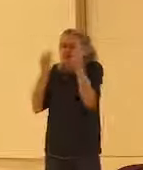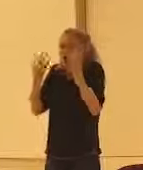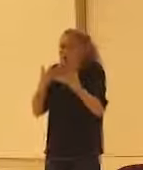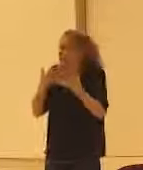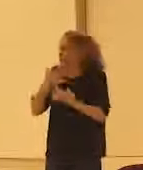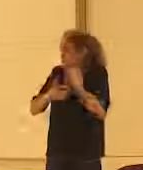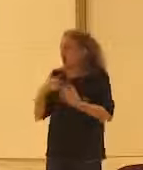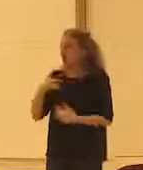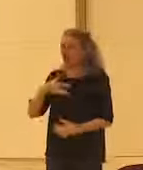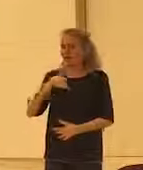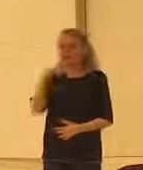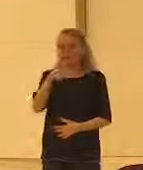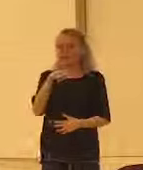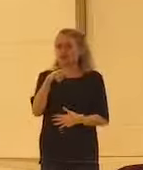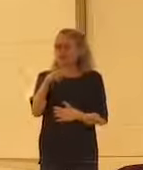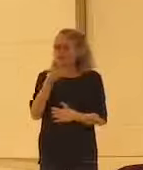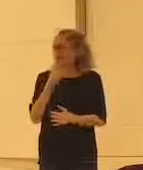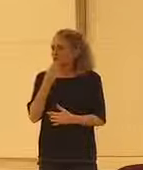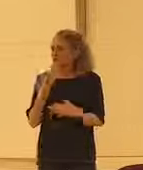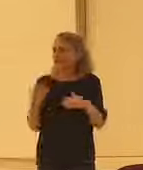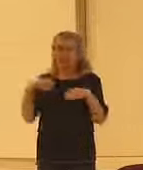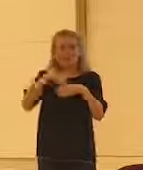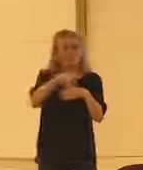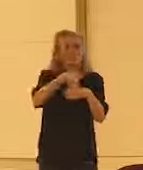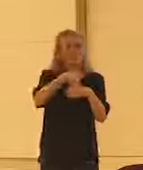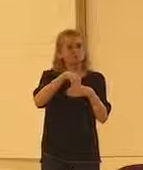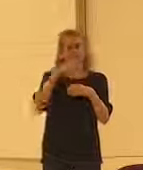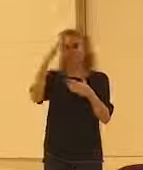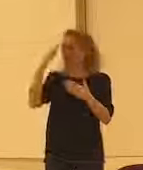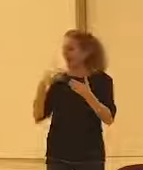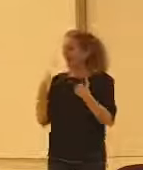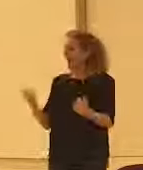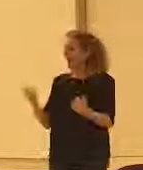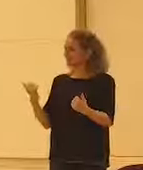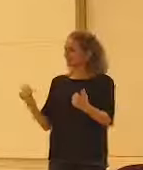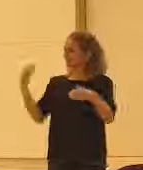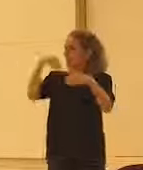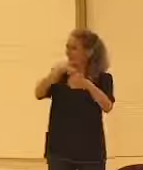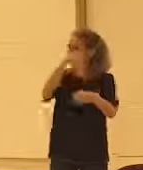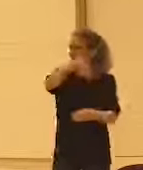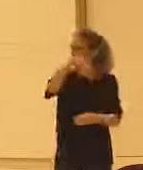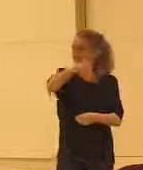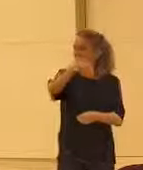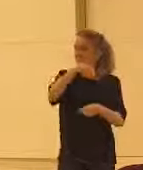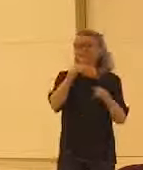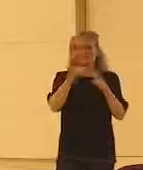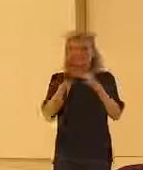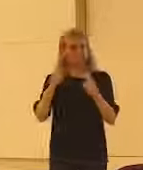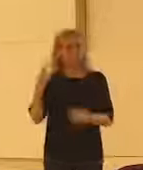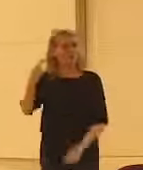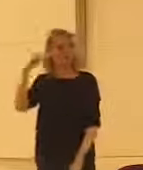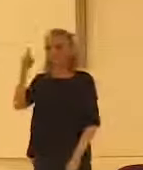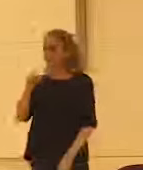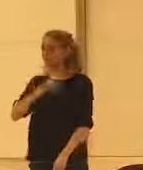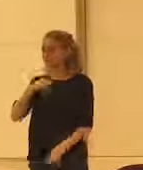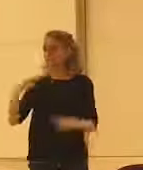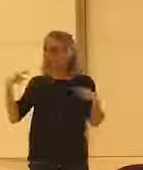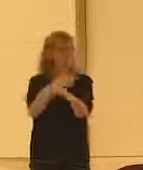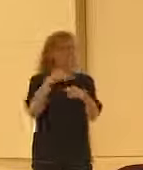basic learning how you get on in the world. So it's useful to include within that something about mental health, especially for deaf people,